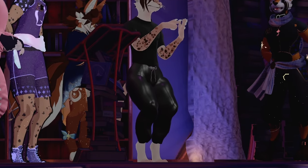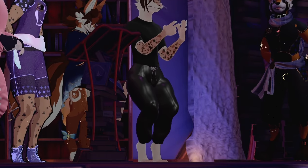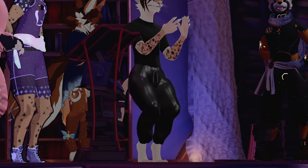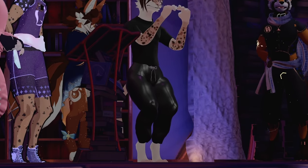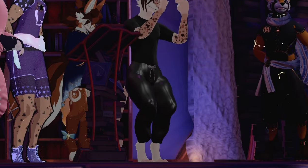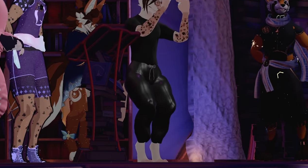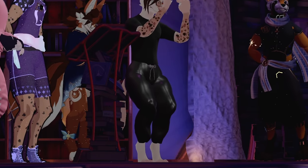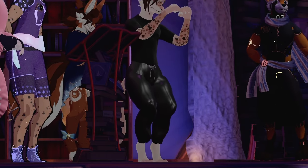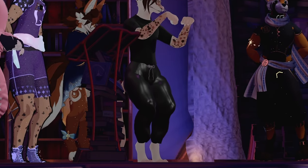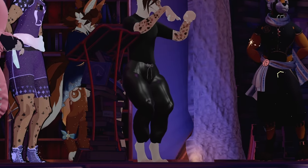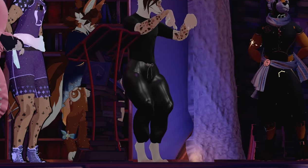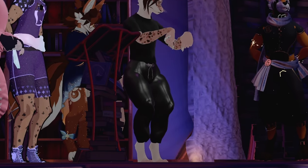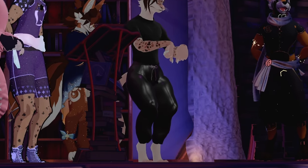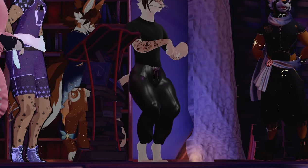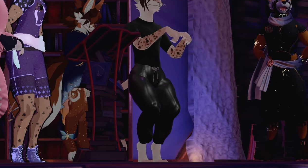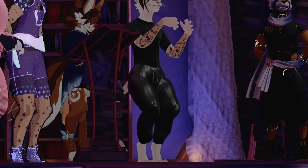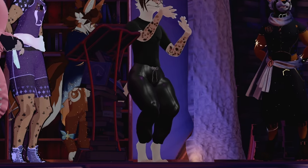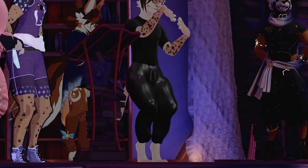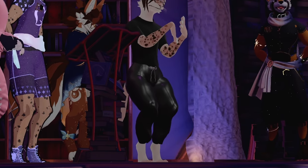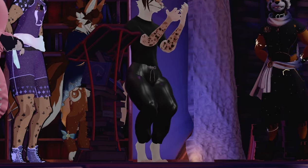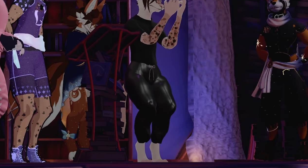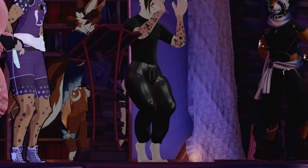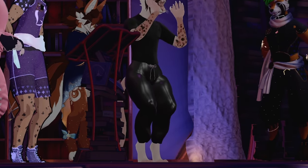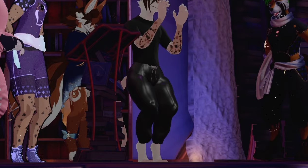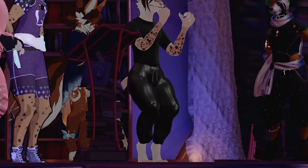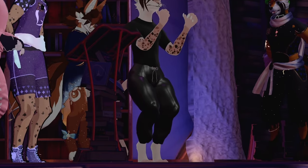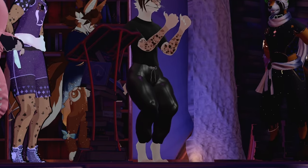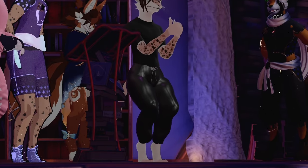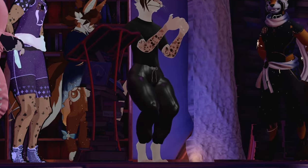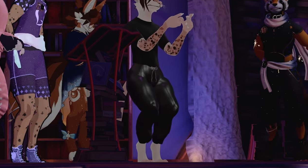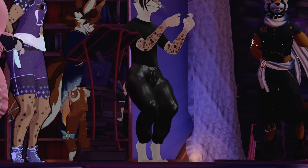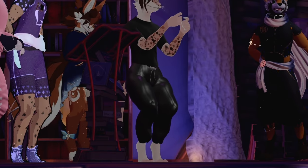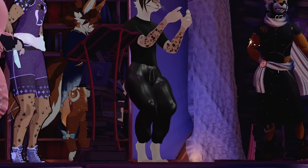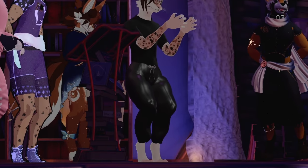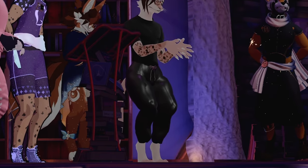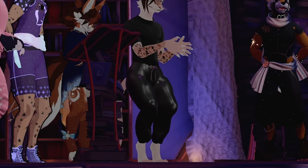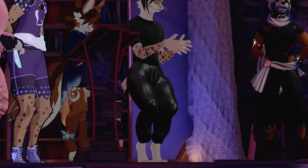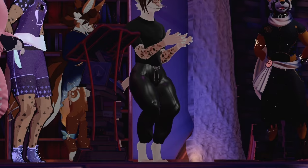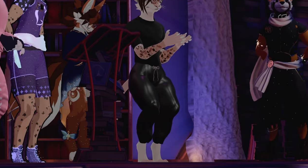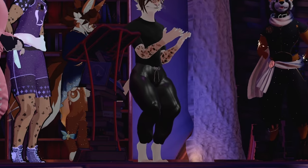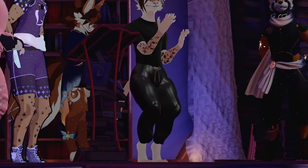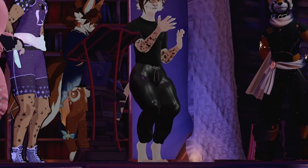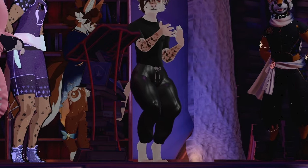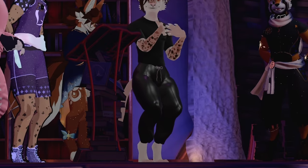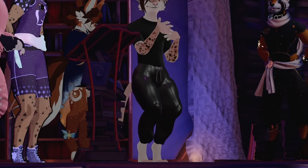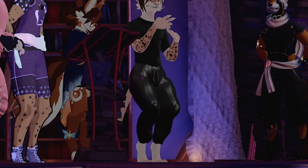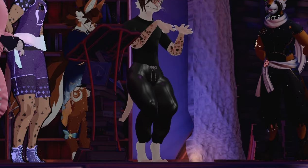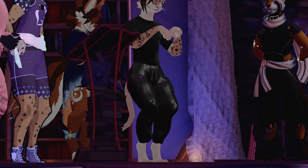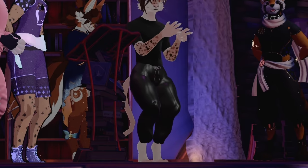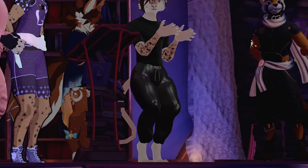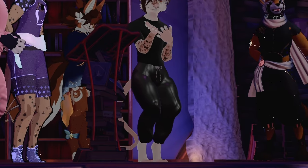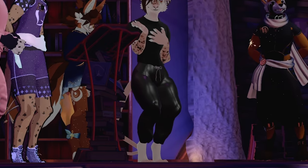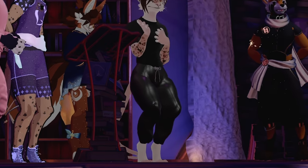VR controllers. Again, we have people up here who just showed that you can sign with both Index or with general